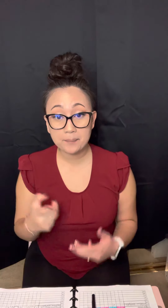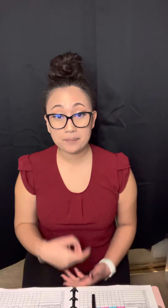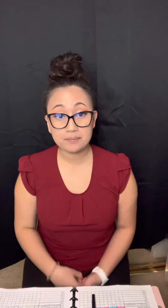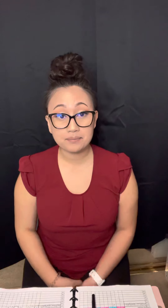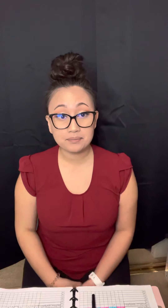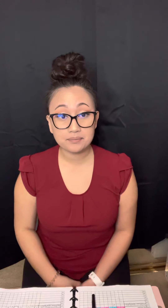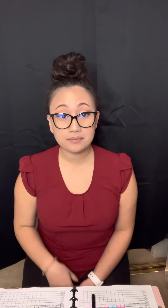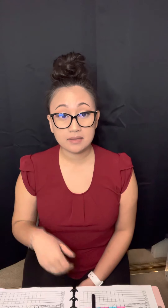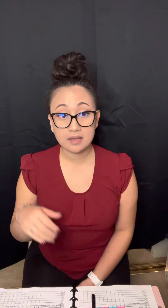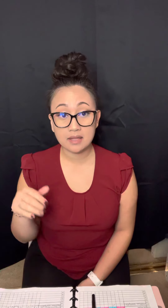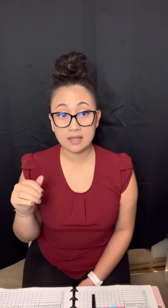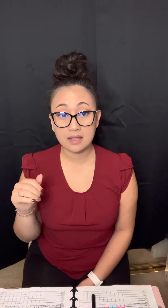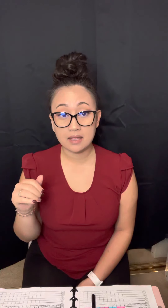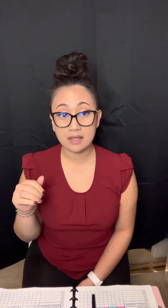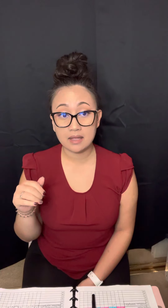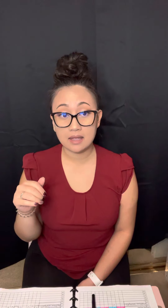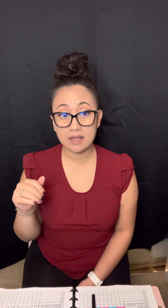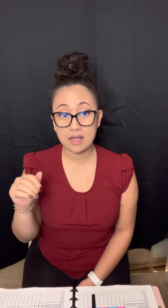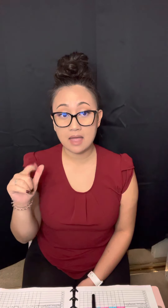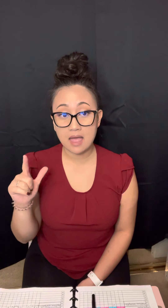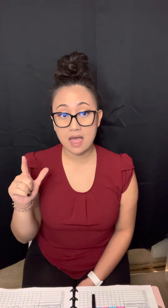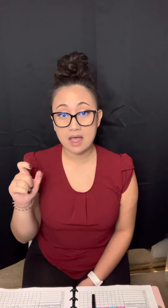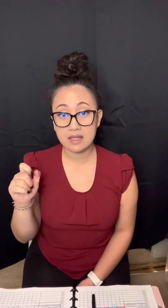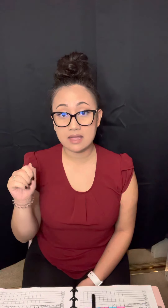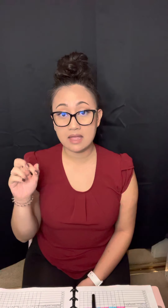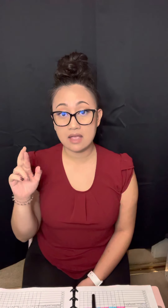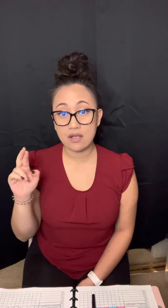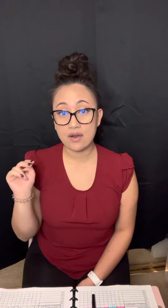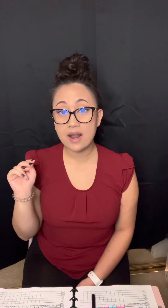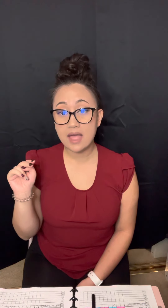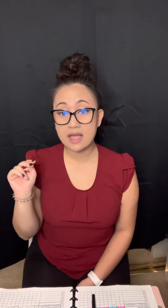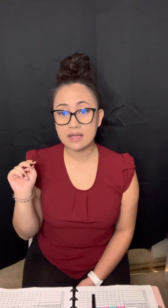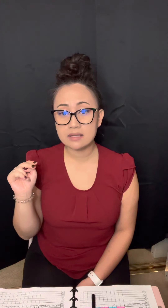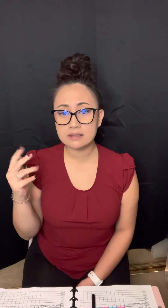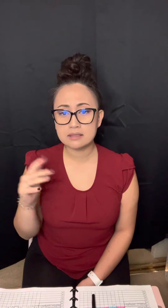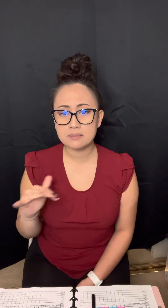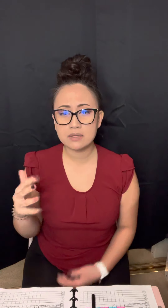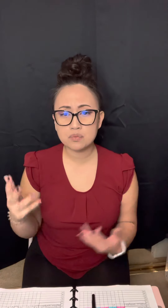Alexander, L-E-A-R-N. Spells what? Scissors. Why don't you have scissors? You should have scissors.